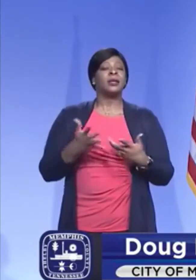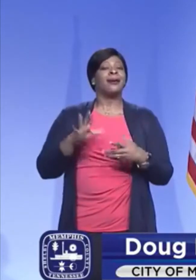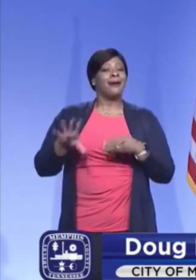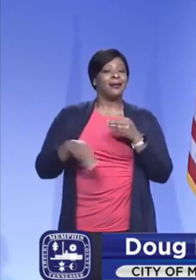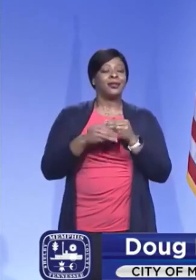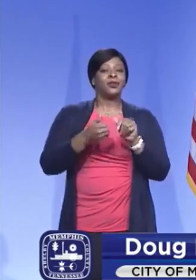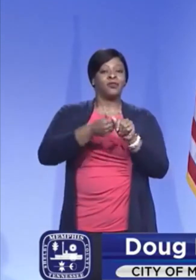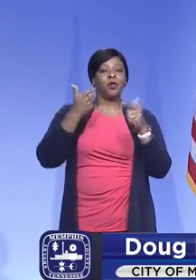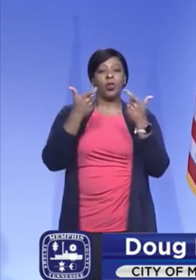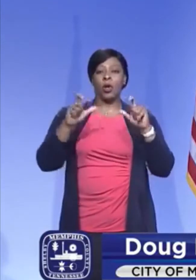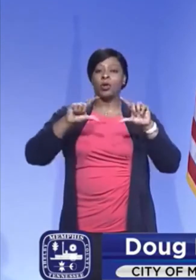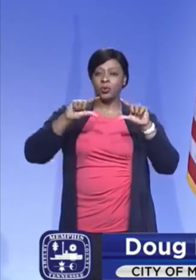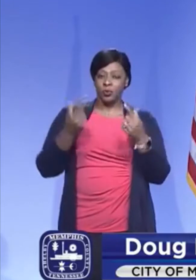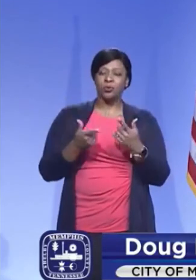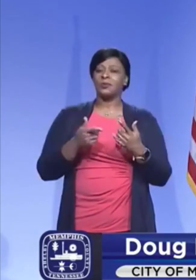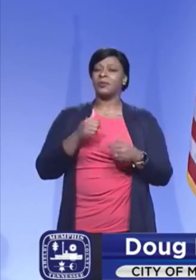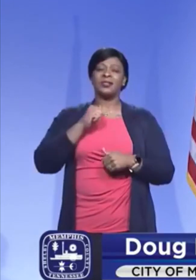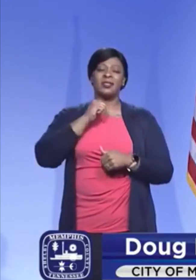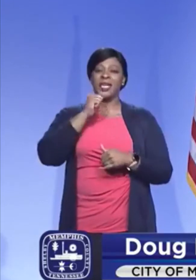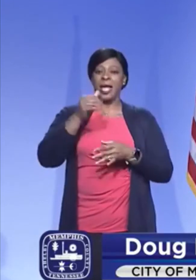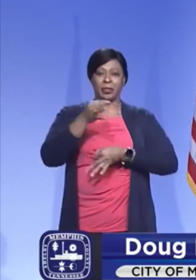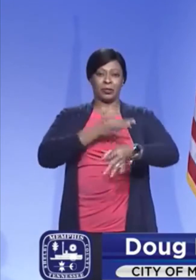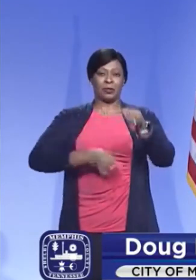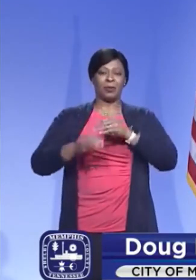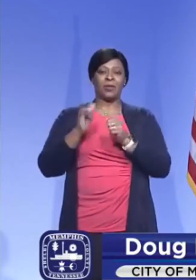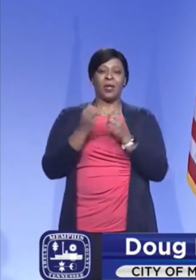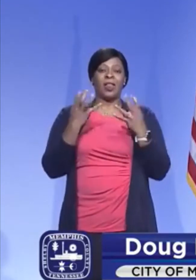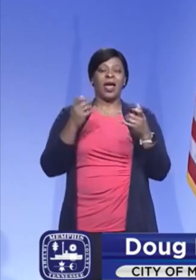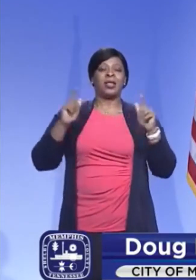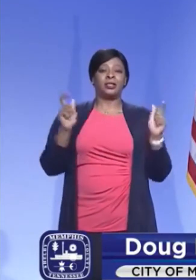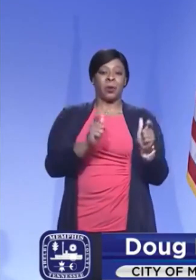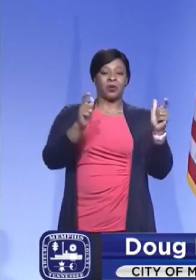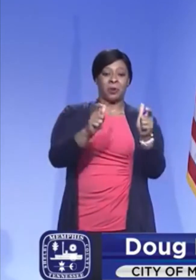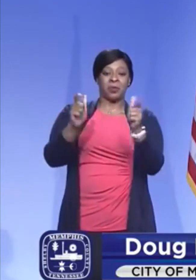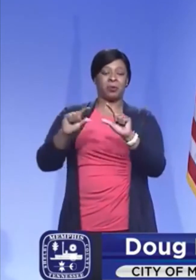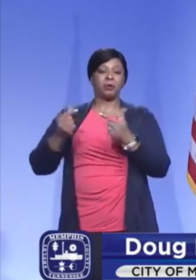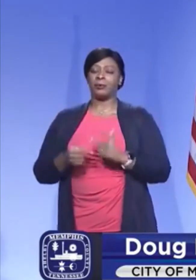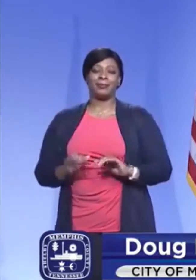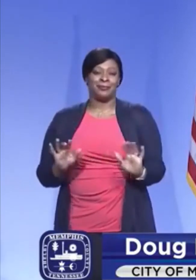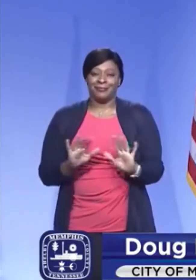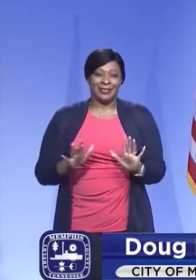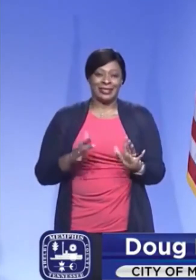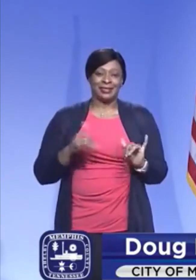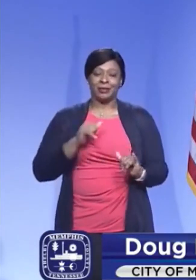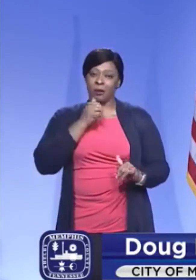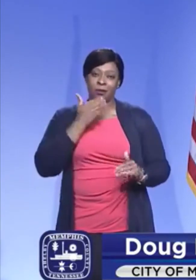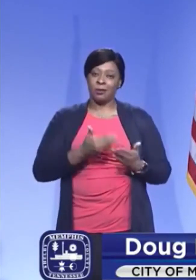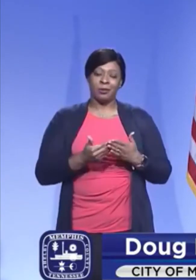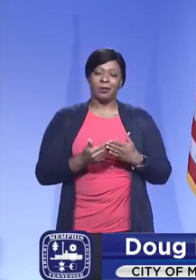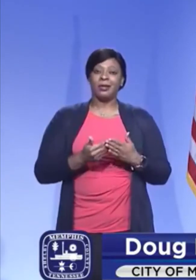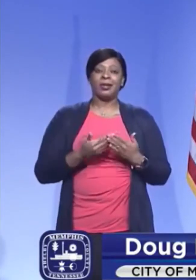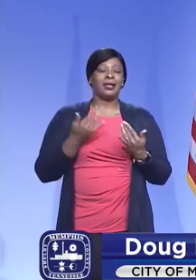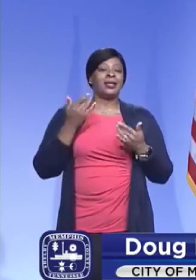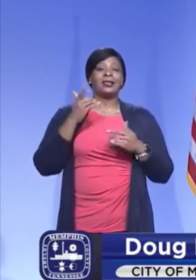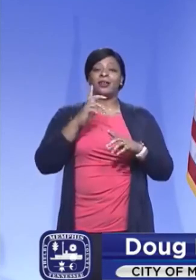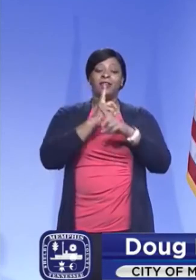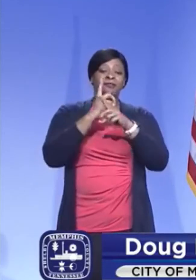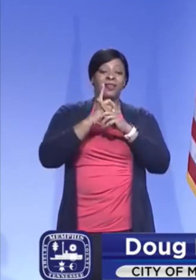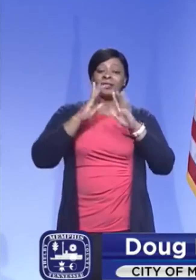avoiding large groups, let's not substitute that with lots of small groups. We can't let our guard down when we're